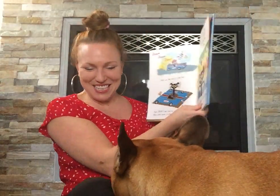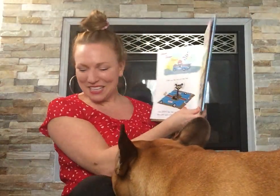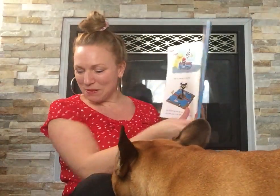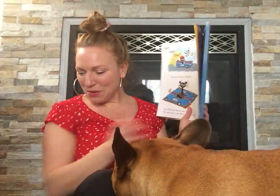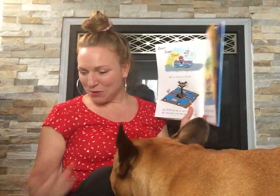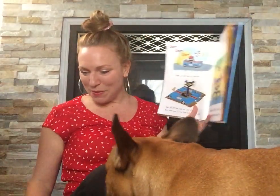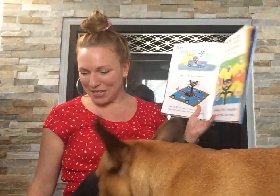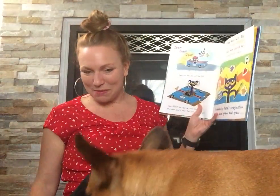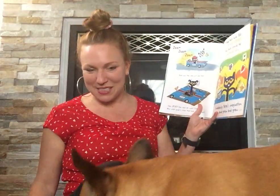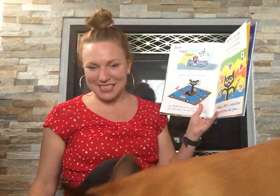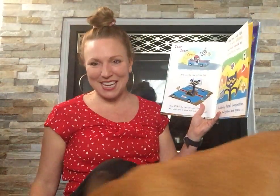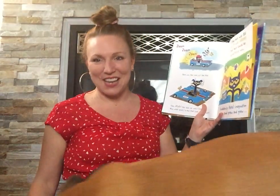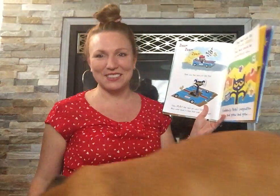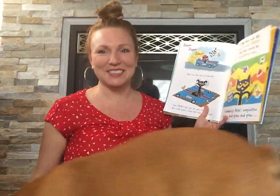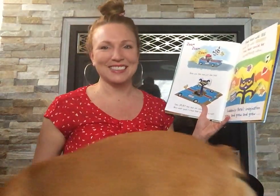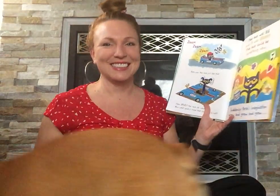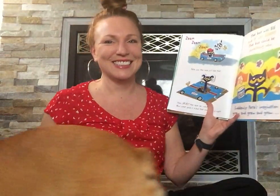Come on, Ruby, come sit down.